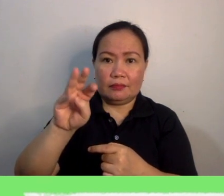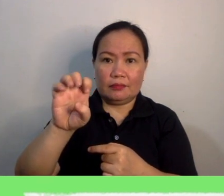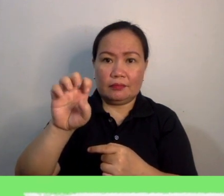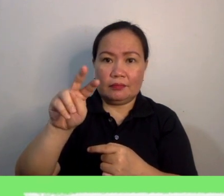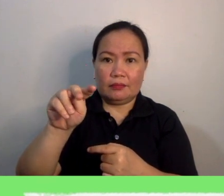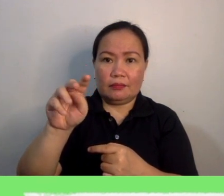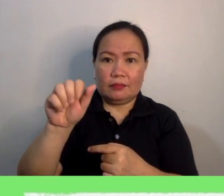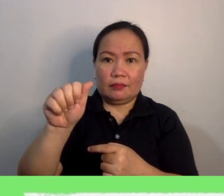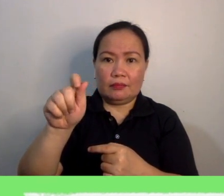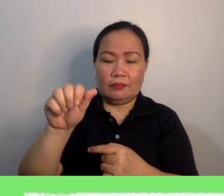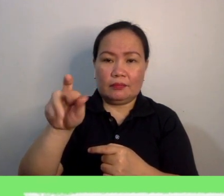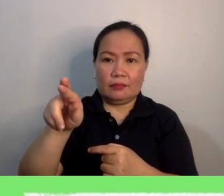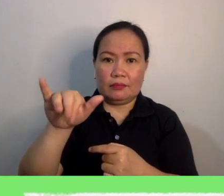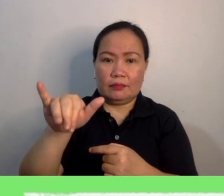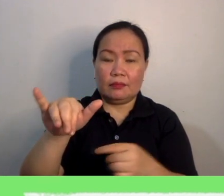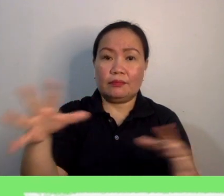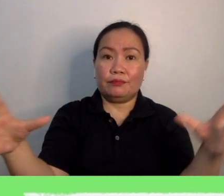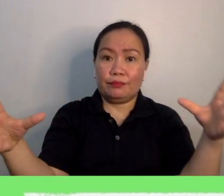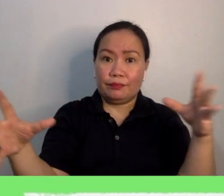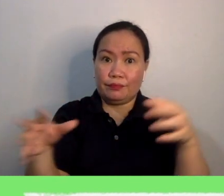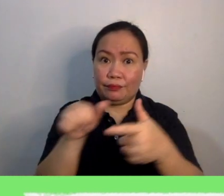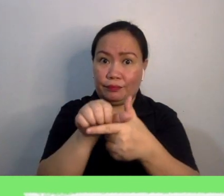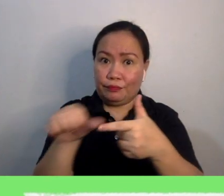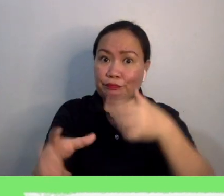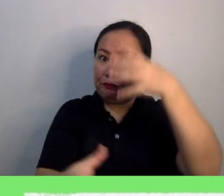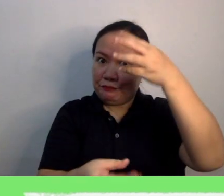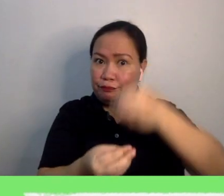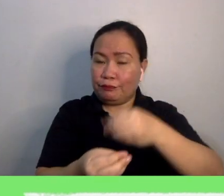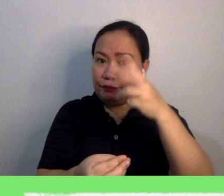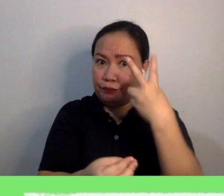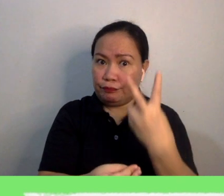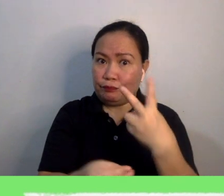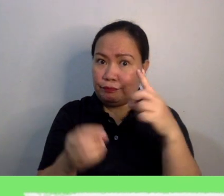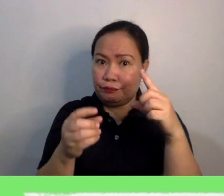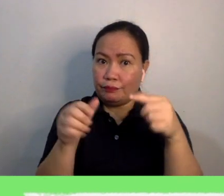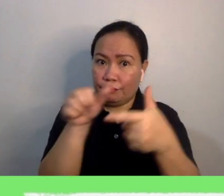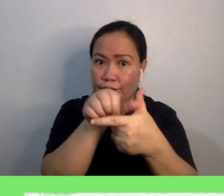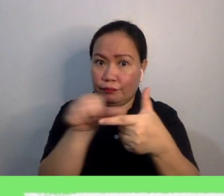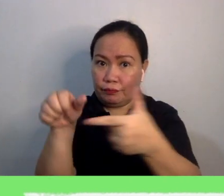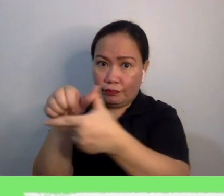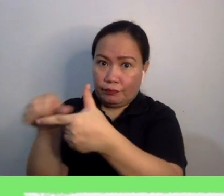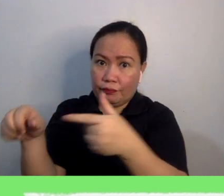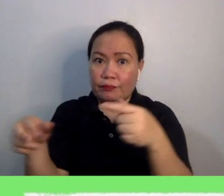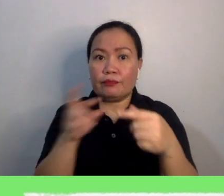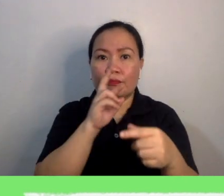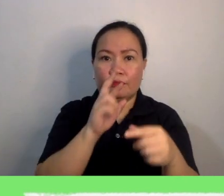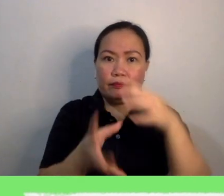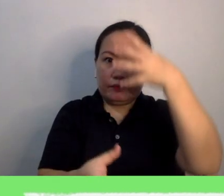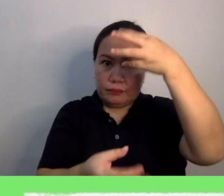of their measures of two angles is 90 degrees. Yan lang po.